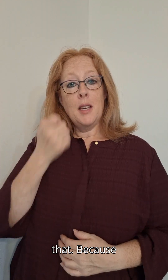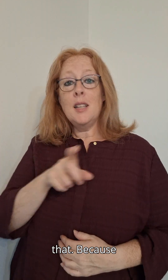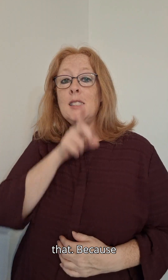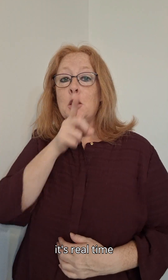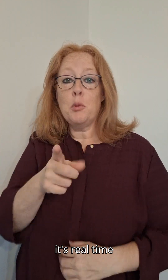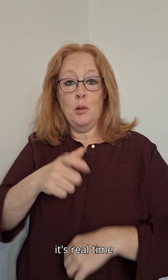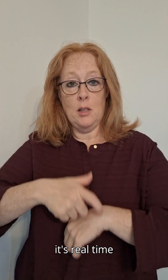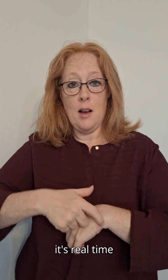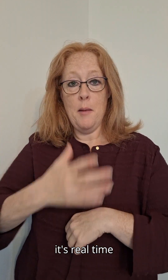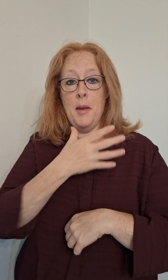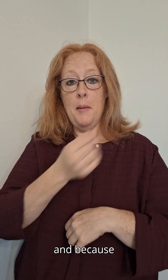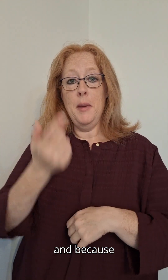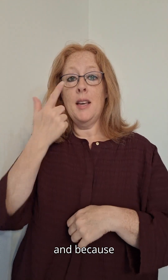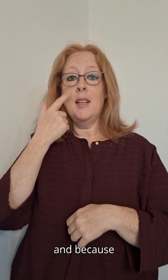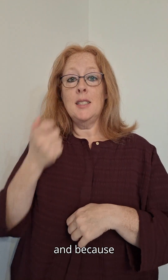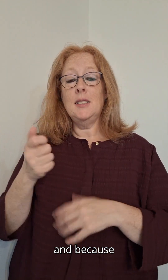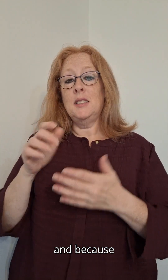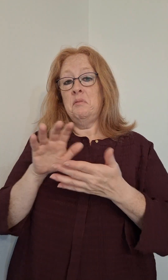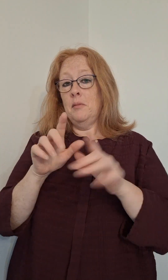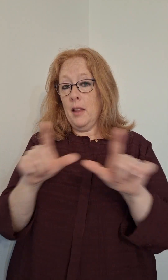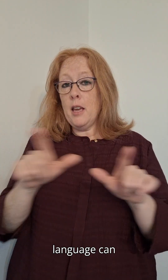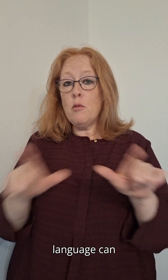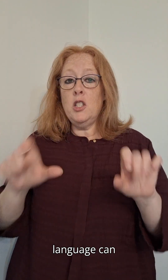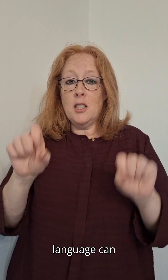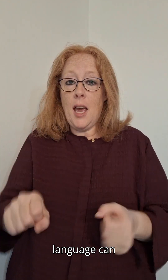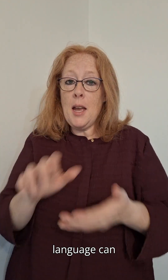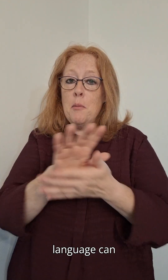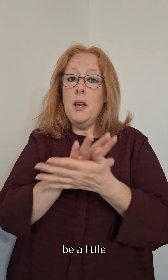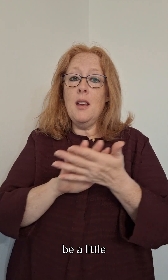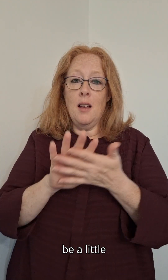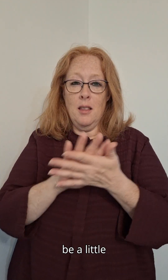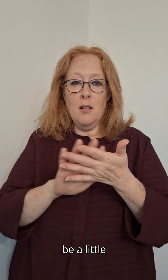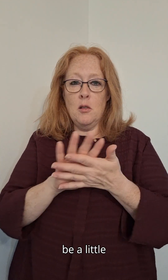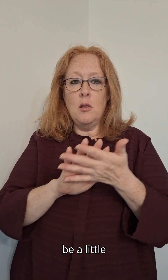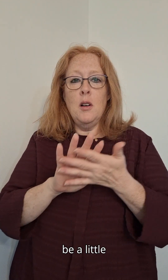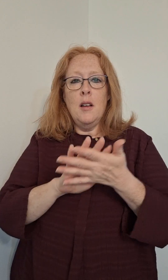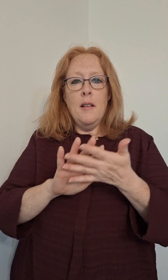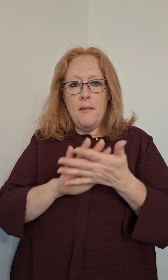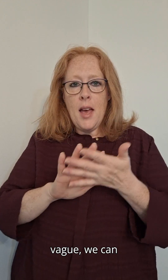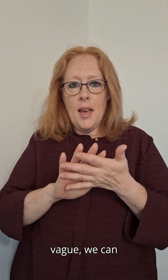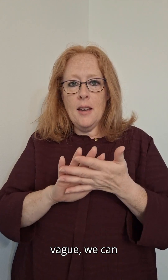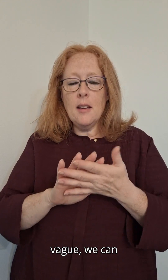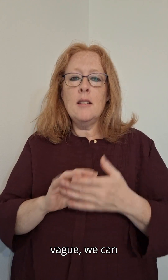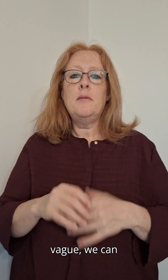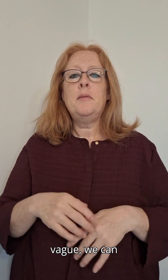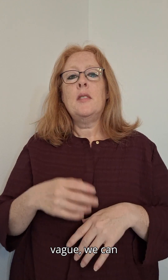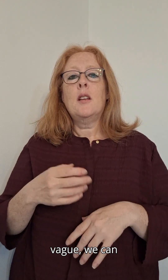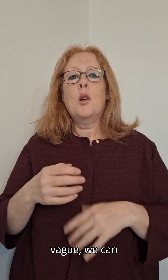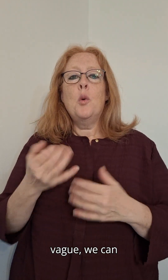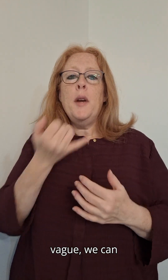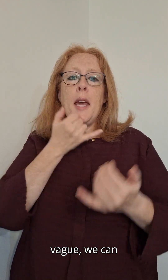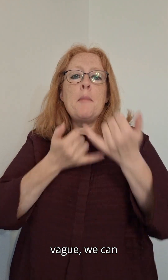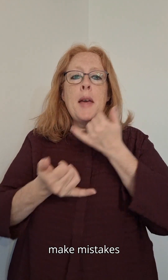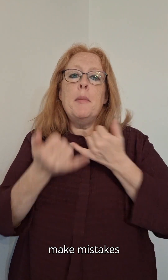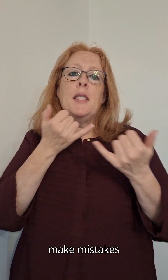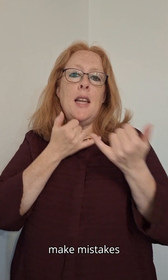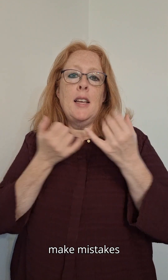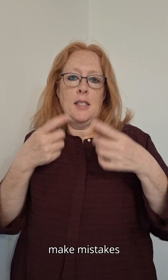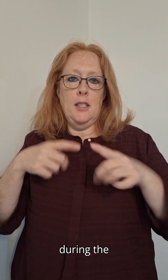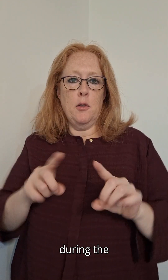Because it's real time and because language can be a little vague, we can make mistakes during